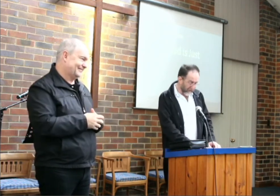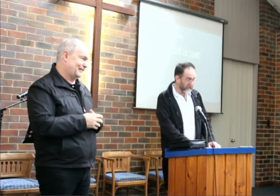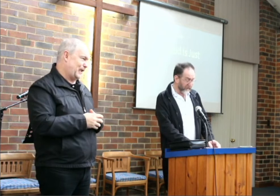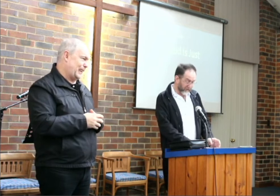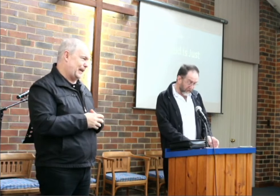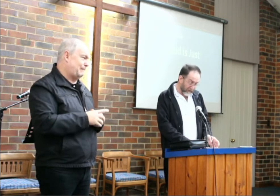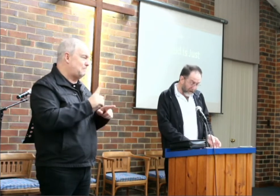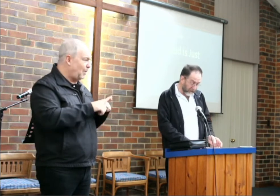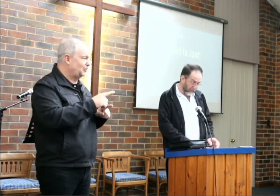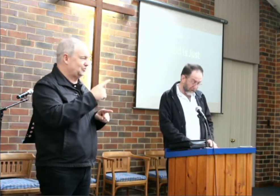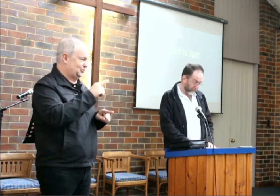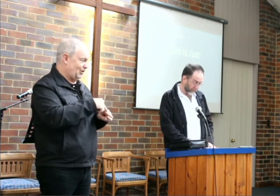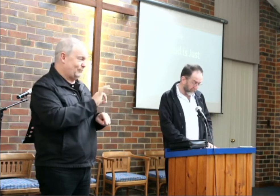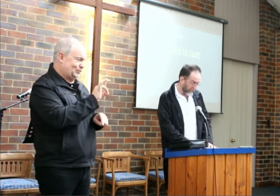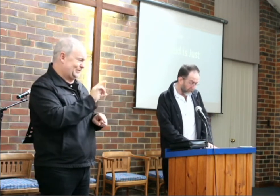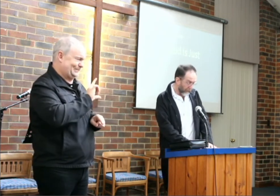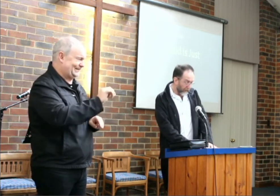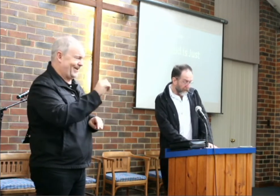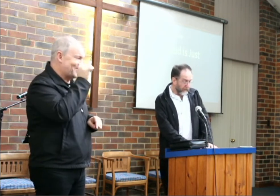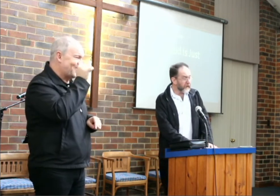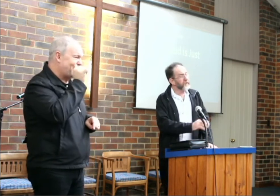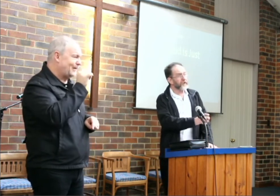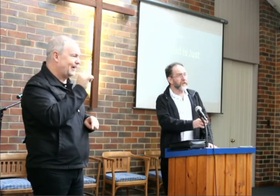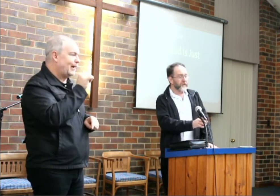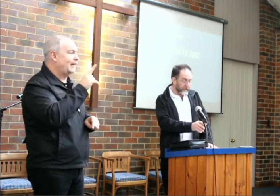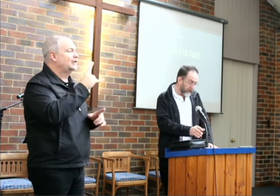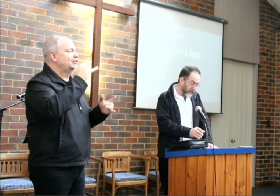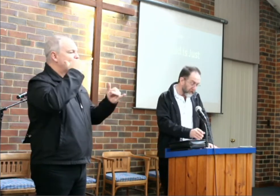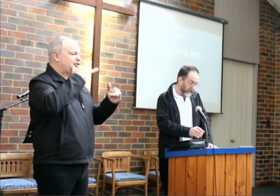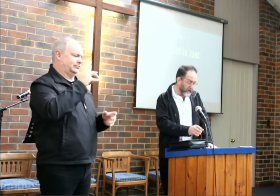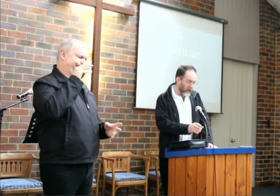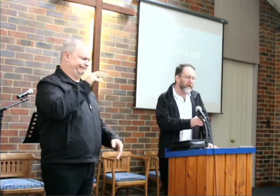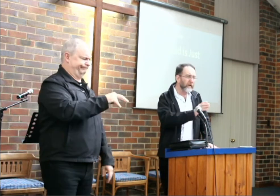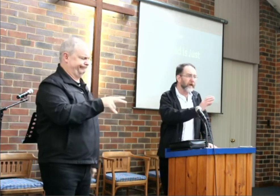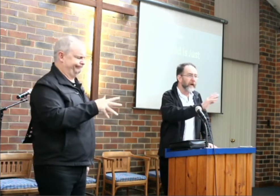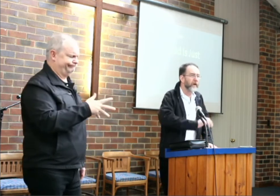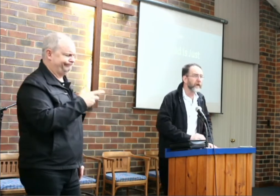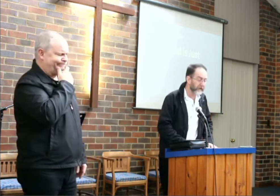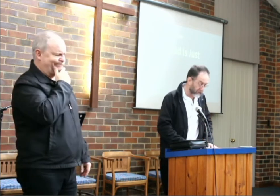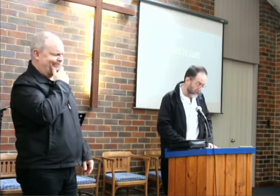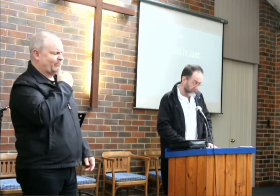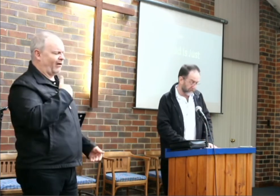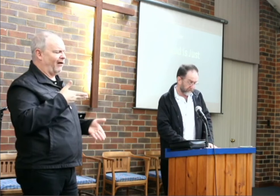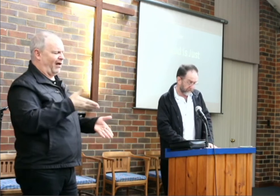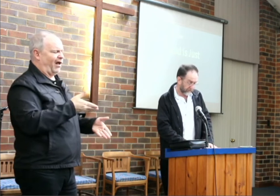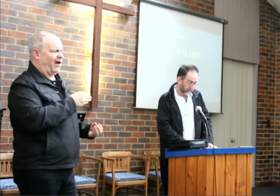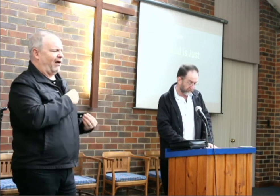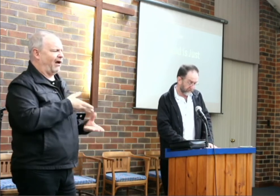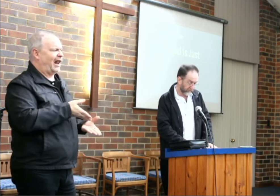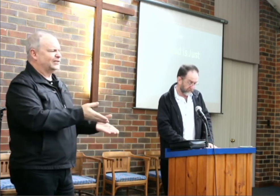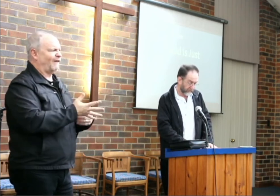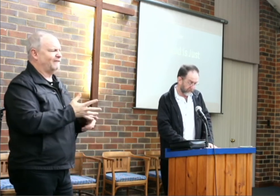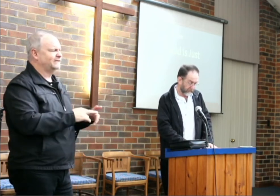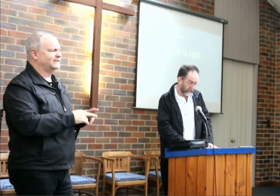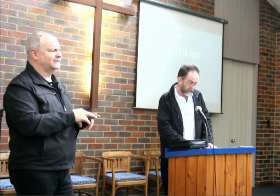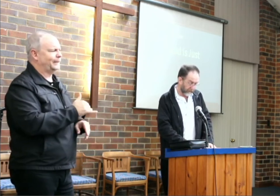Yeah, most of the time you don't speed. Now, if the judge looks down at you and says, oh, okay, I'm going to let you off.